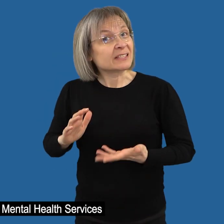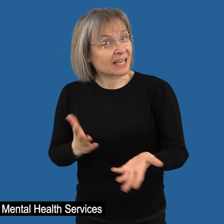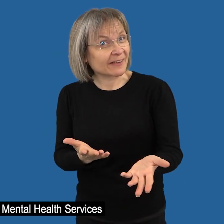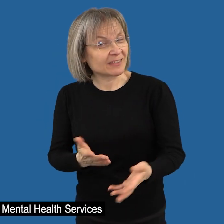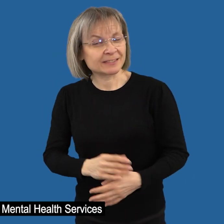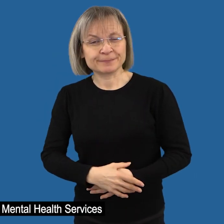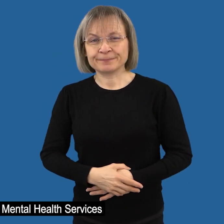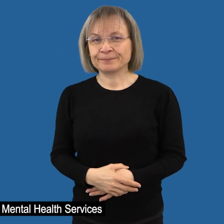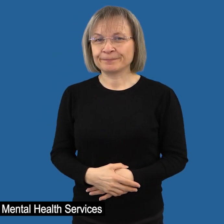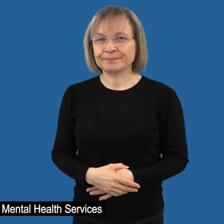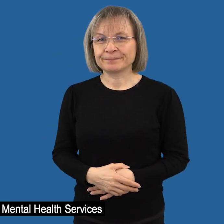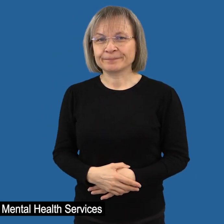Mental health services.